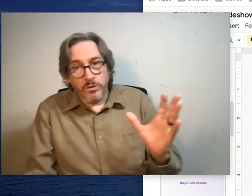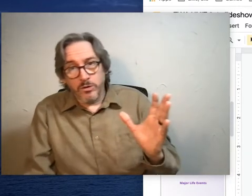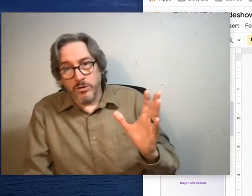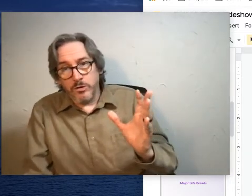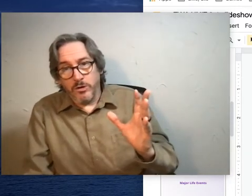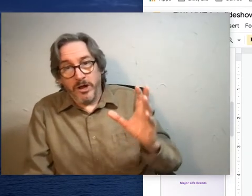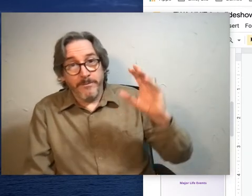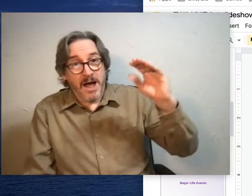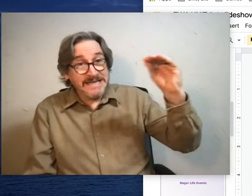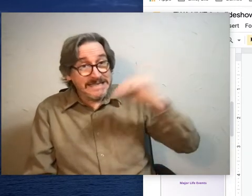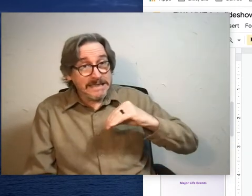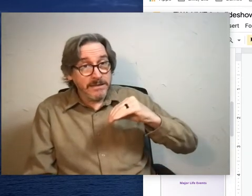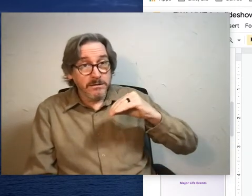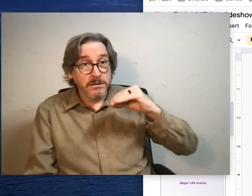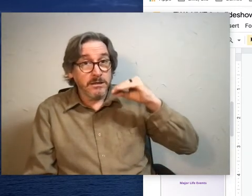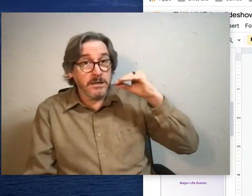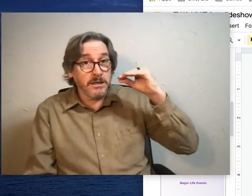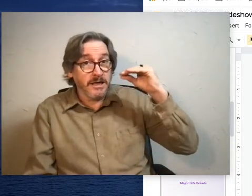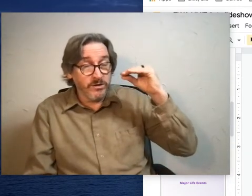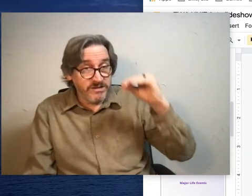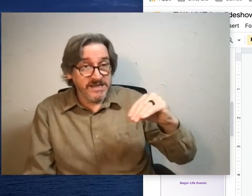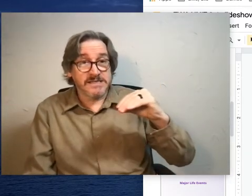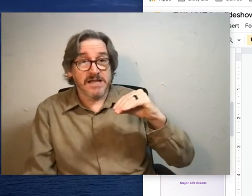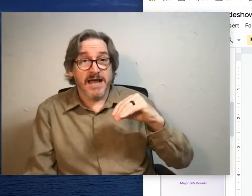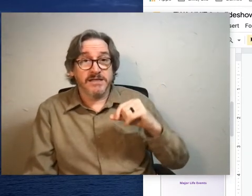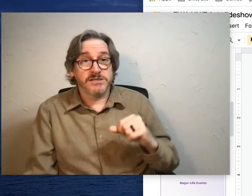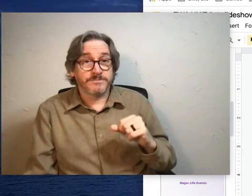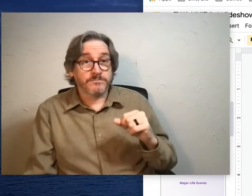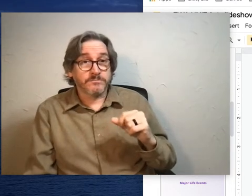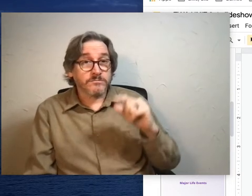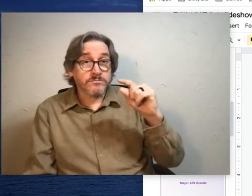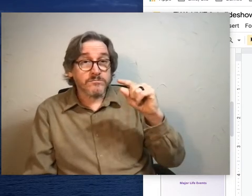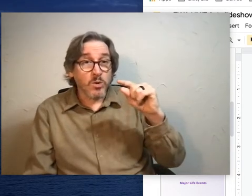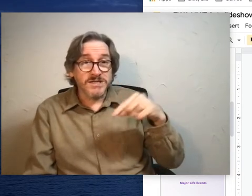So ideally, with